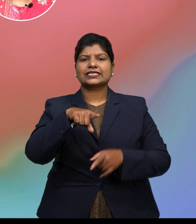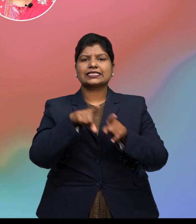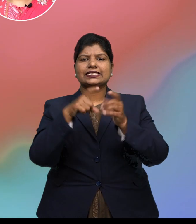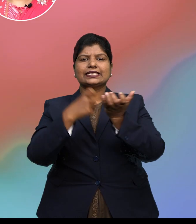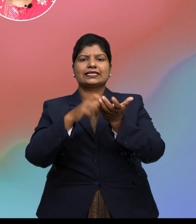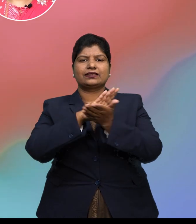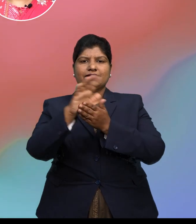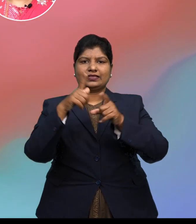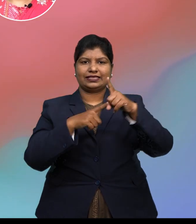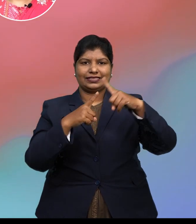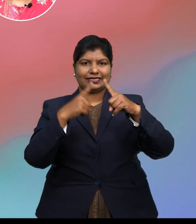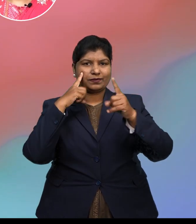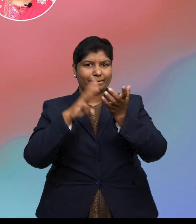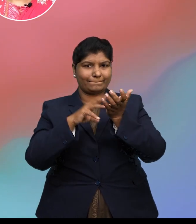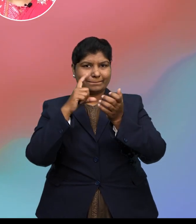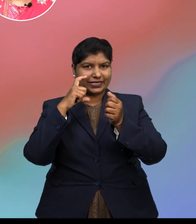rhythmically,